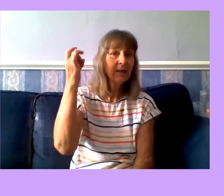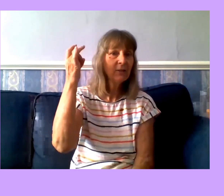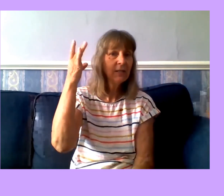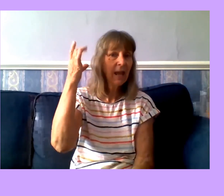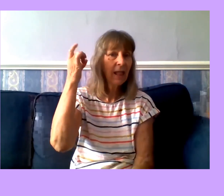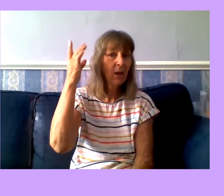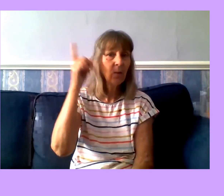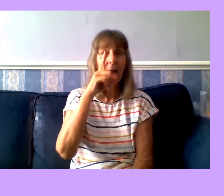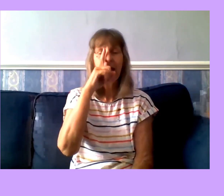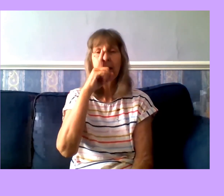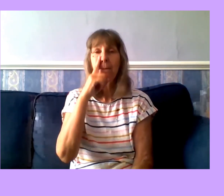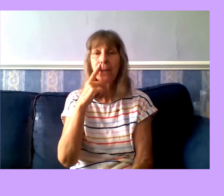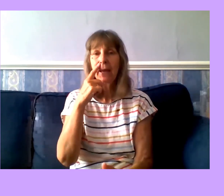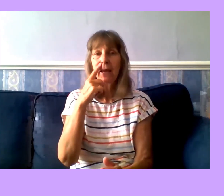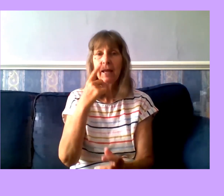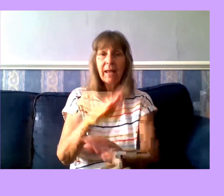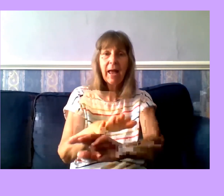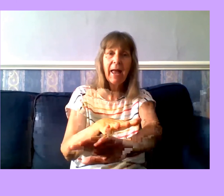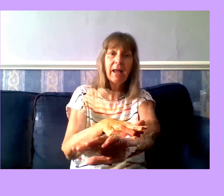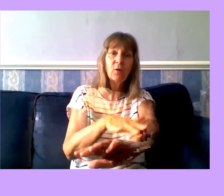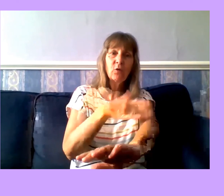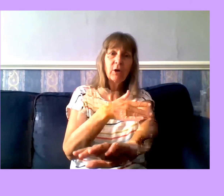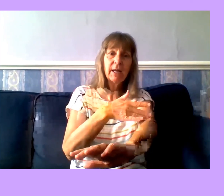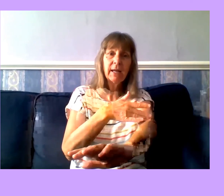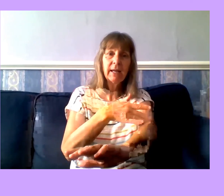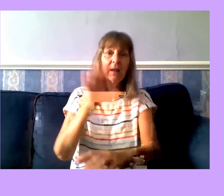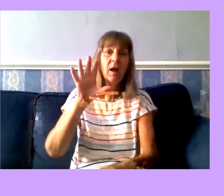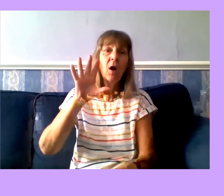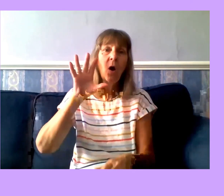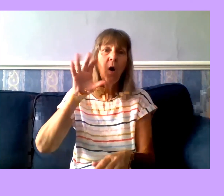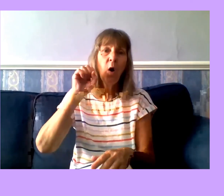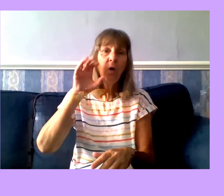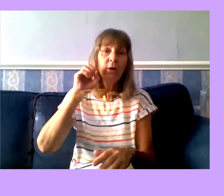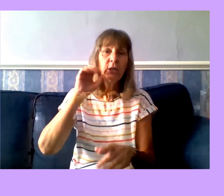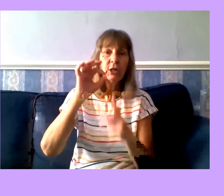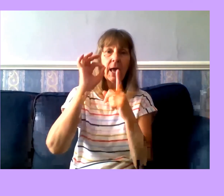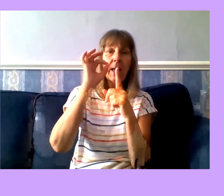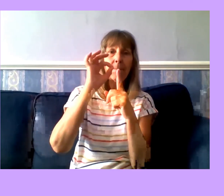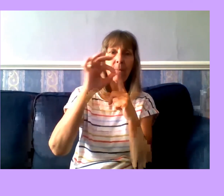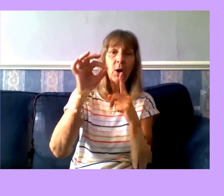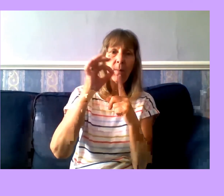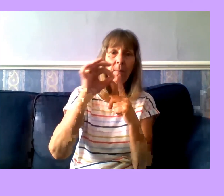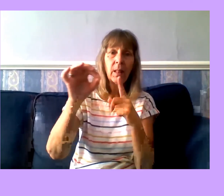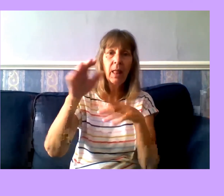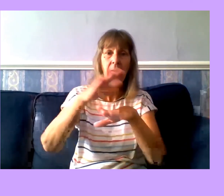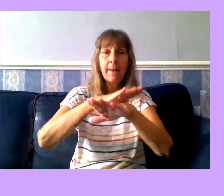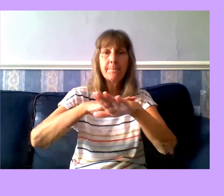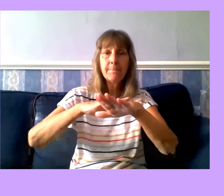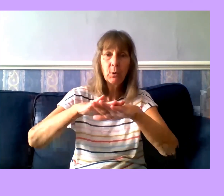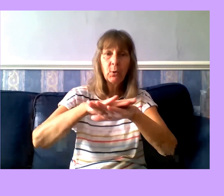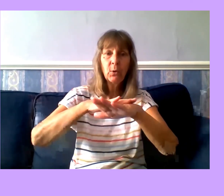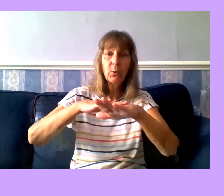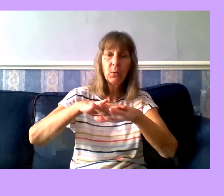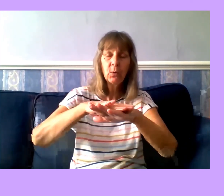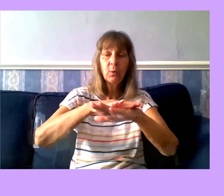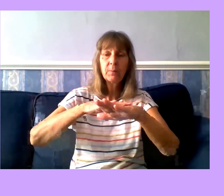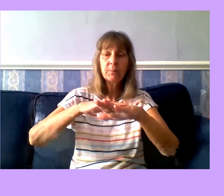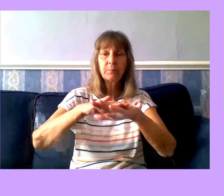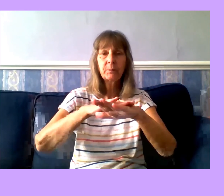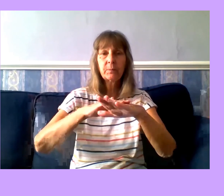Red and yellow and pink and green, orange and purple and